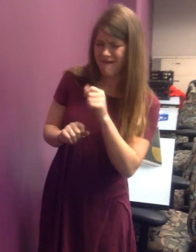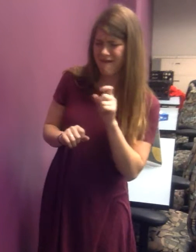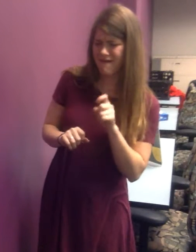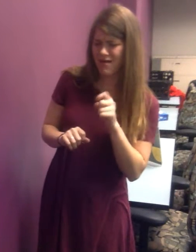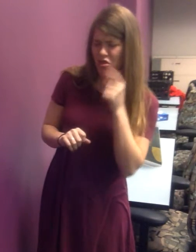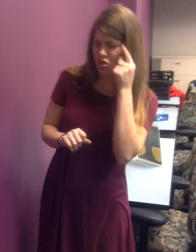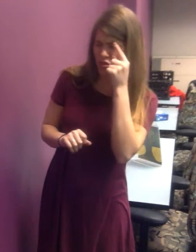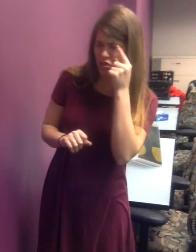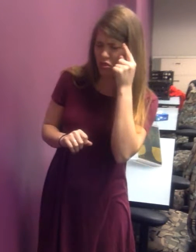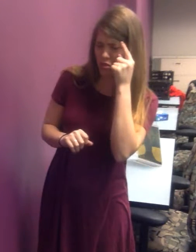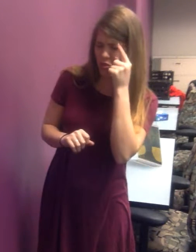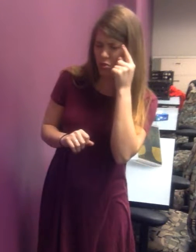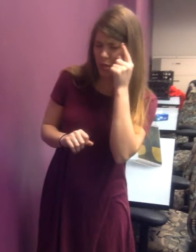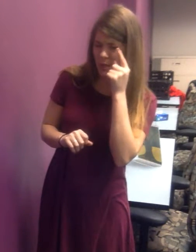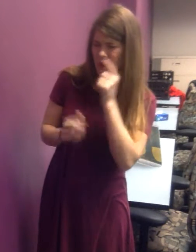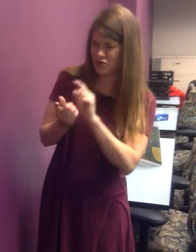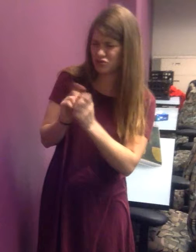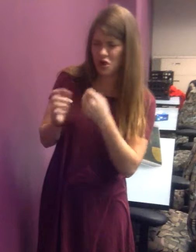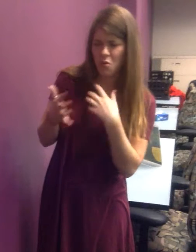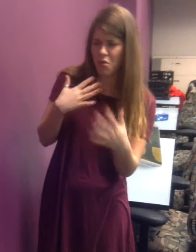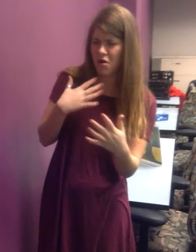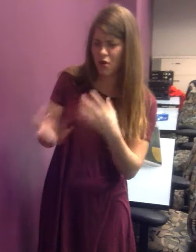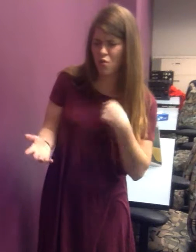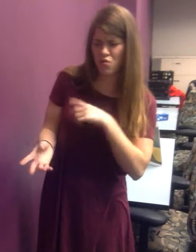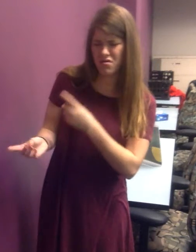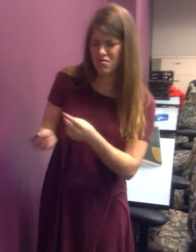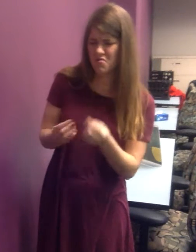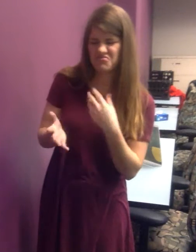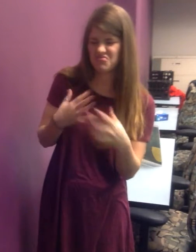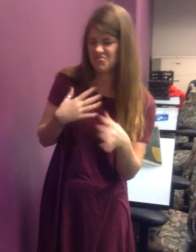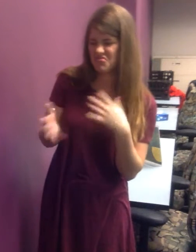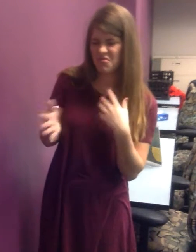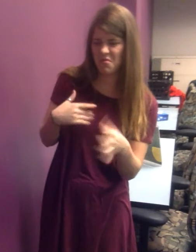matter what we do. It'll get colder, it'll get warmer. We just have to wait a little.